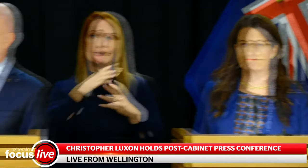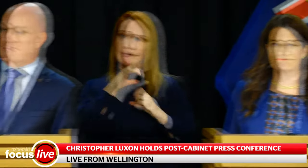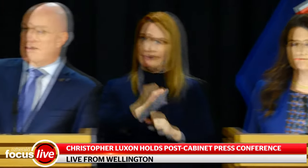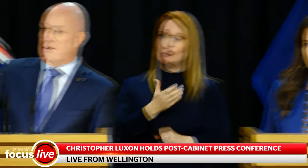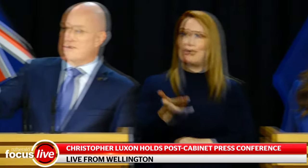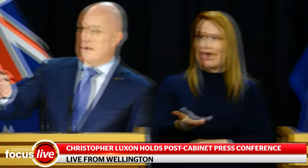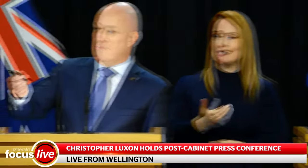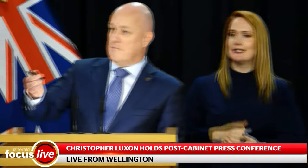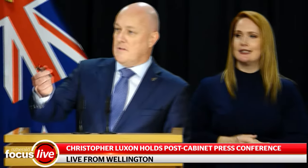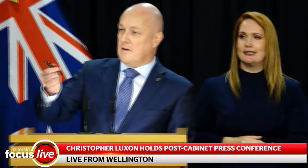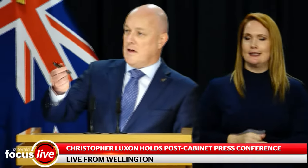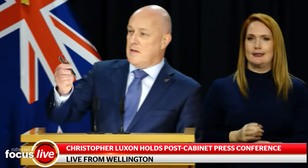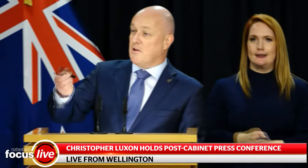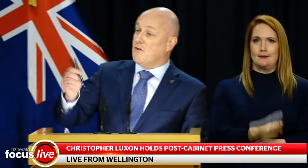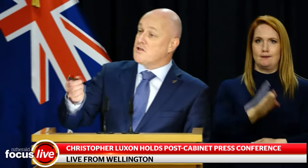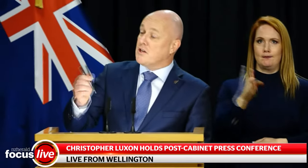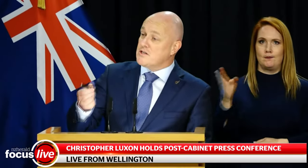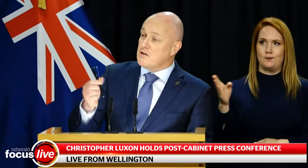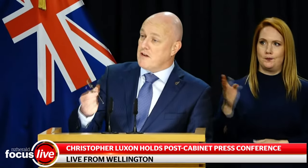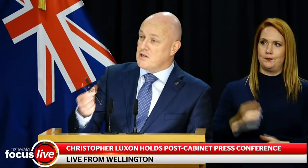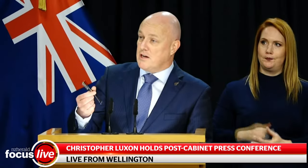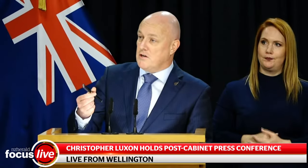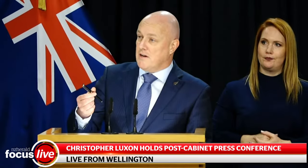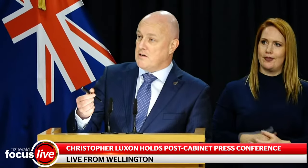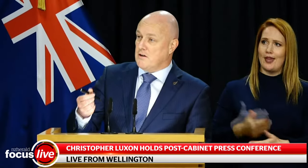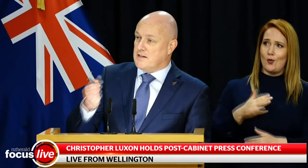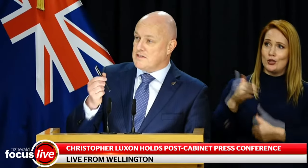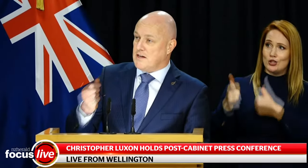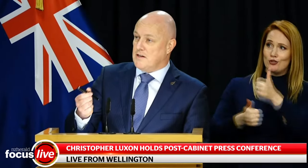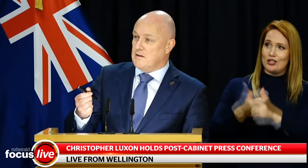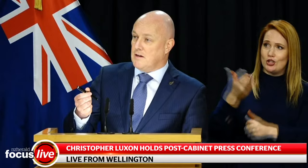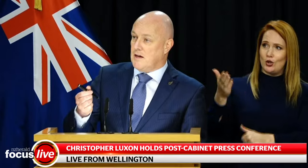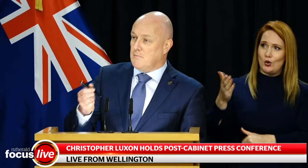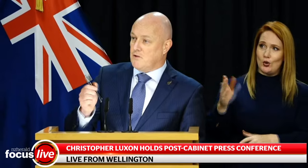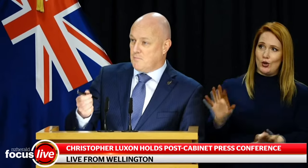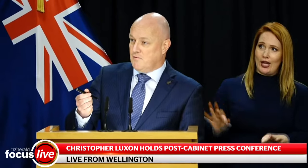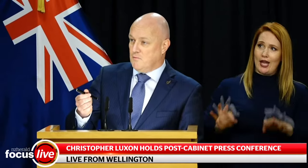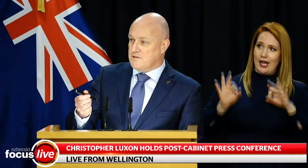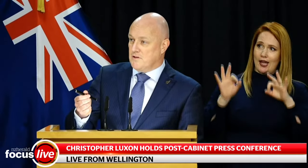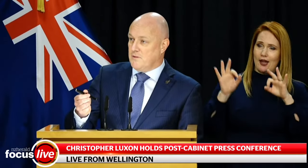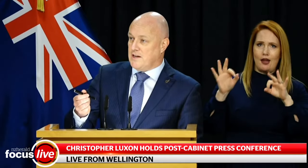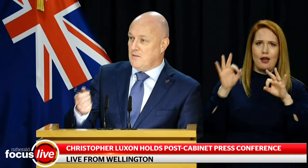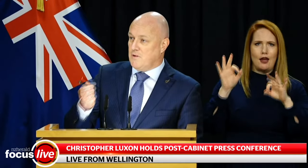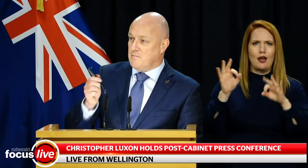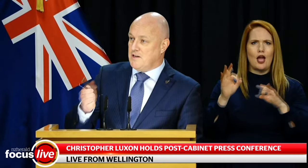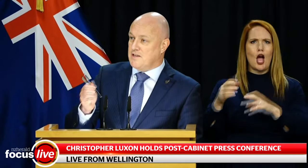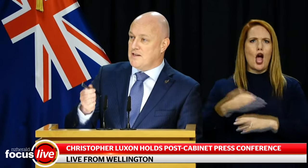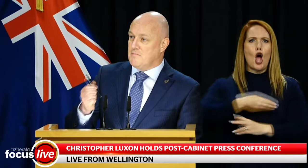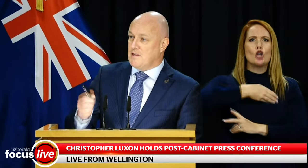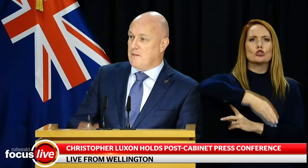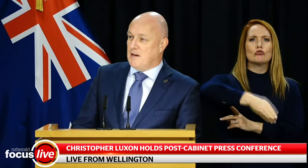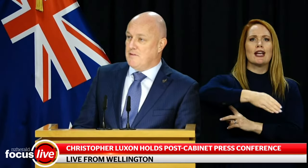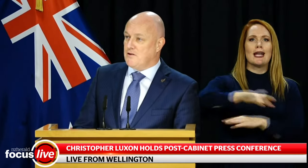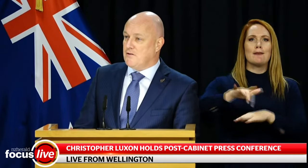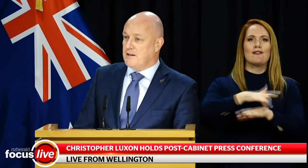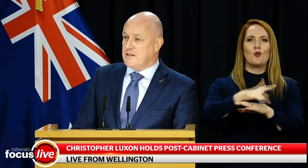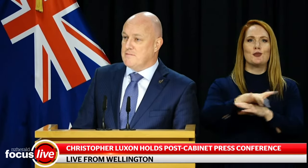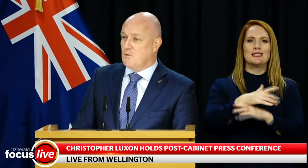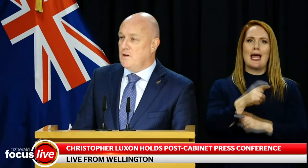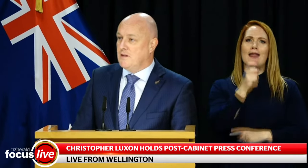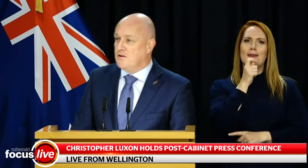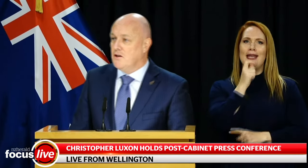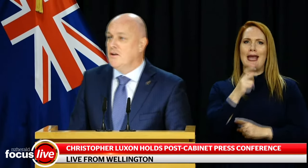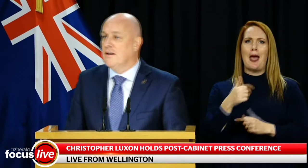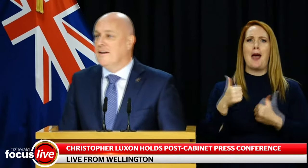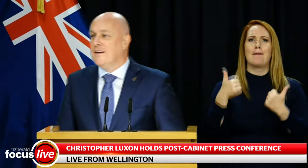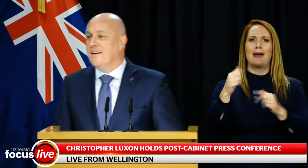can I go to Adam, because Adam, first, can I just congratulate you, mate, on outstanding cricket performance on the weekend where the media team beat the parliamentary cricket team,